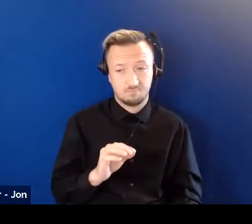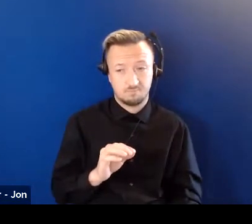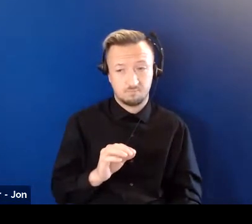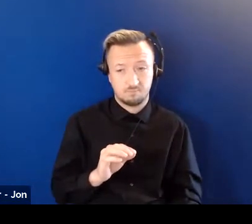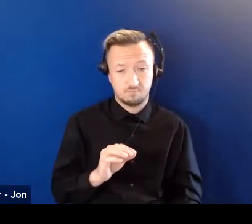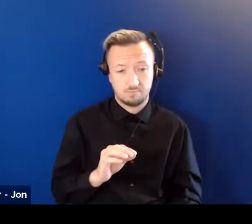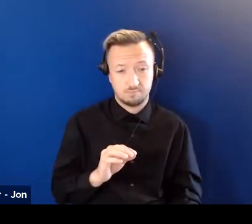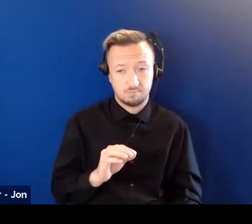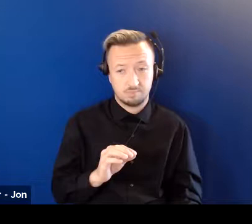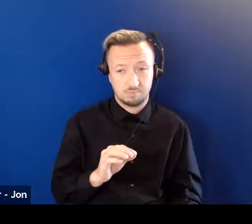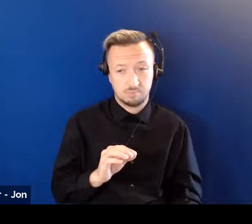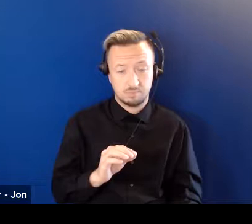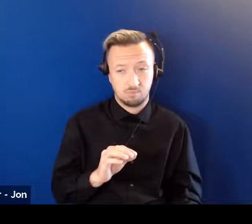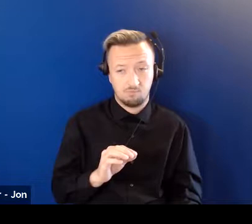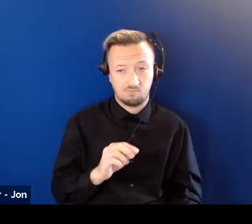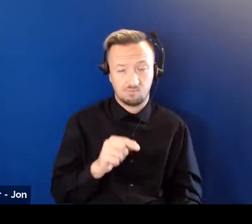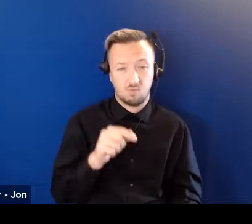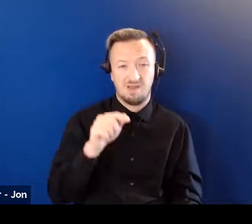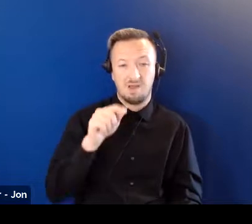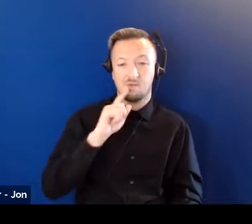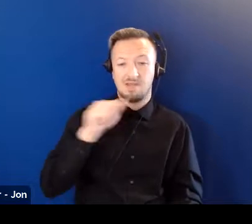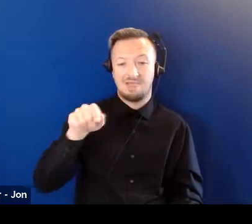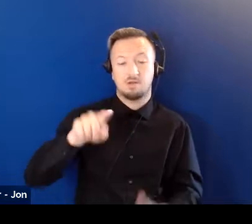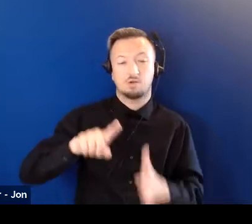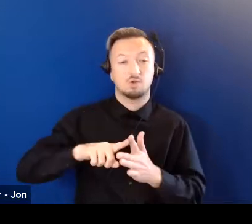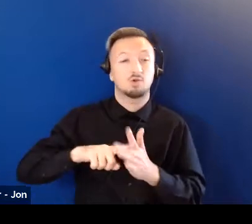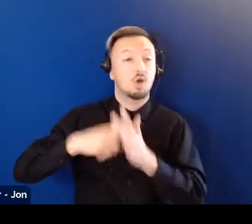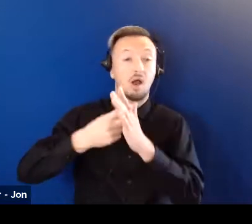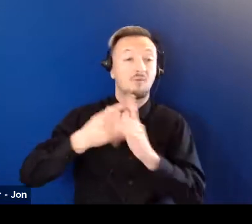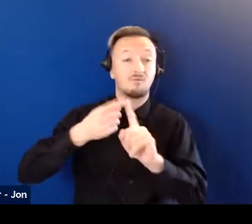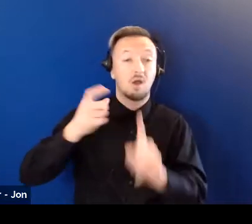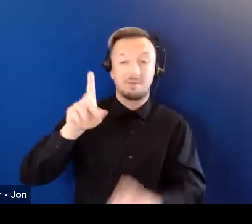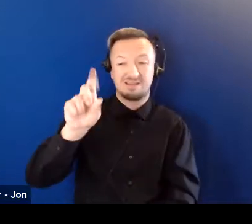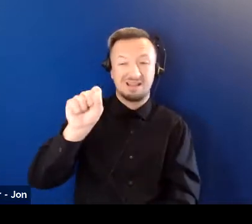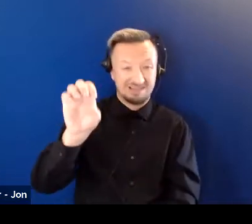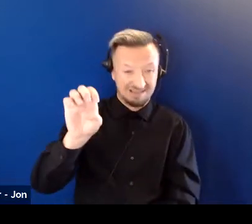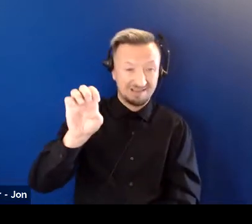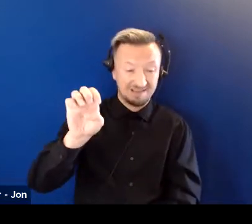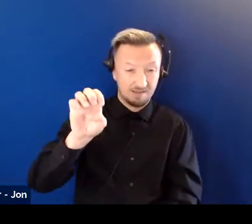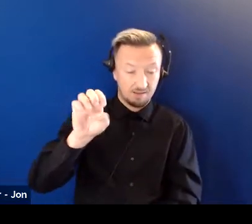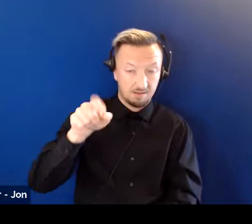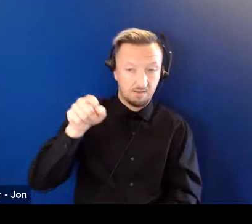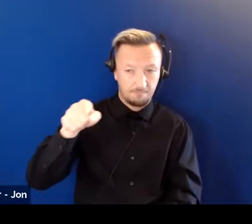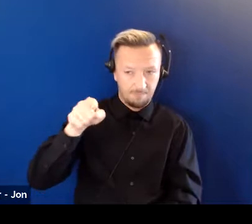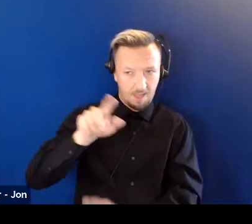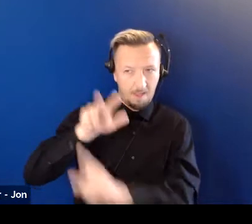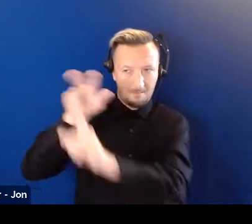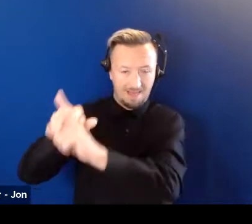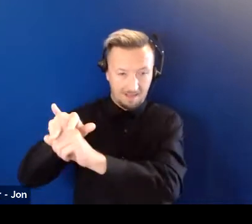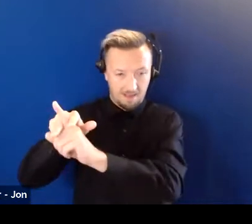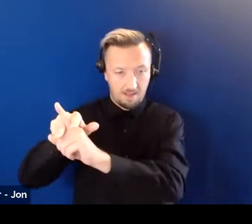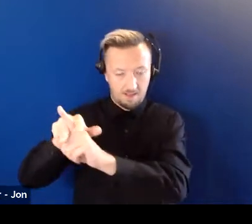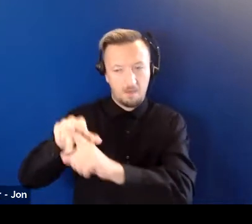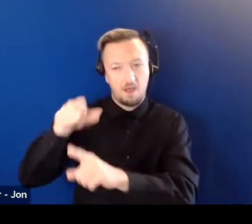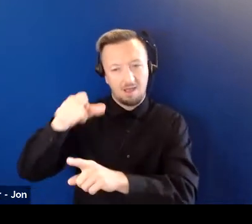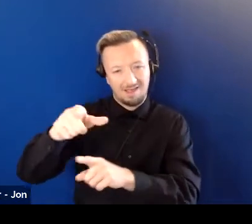headed up by the designated state entity who was able to apply at those times for the federal grant. They did it in collaboration with